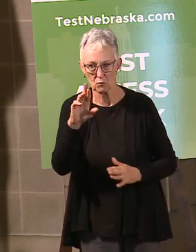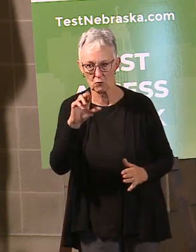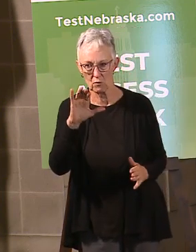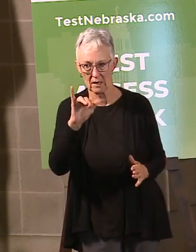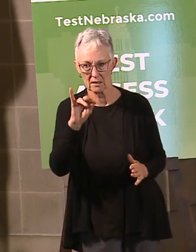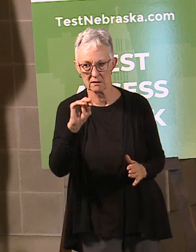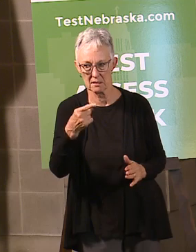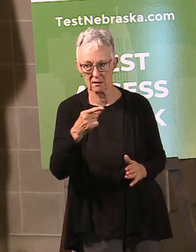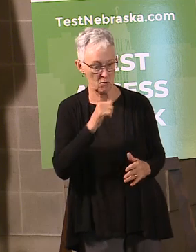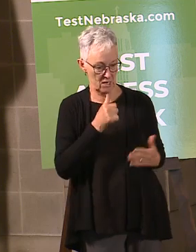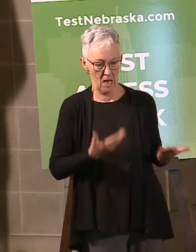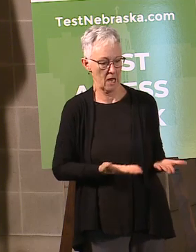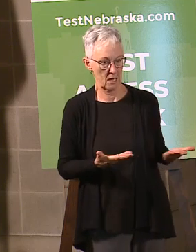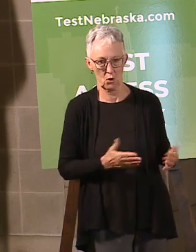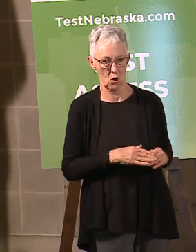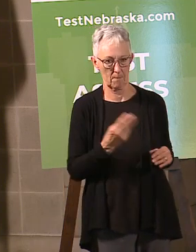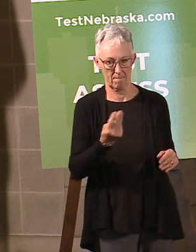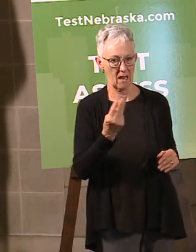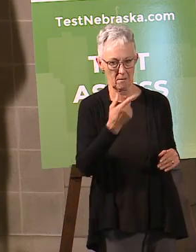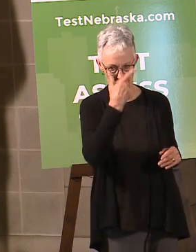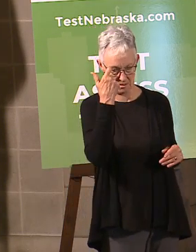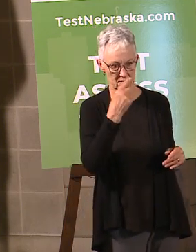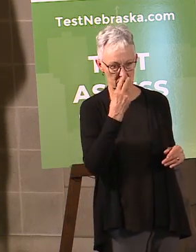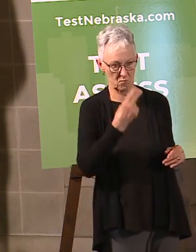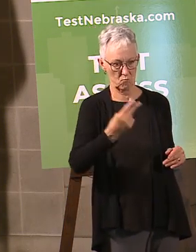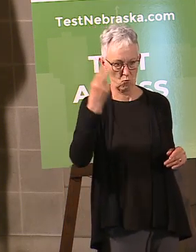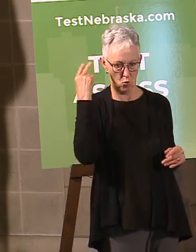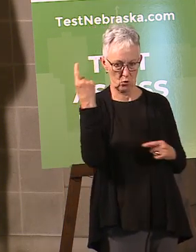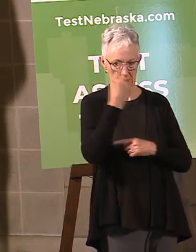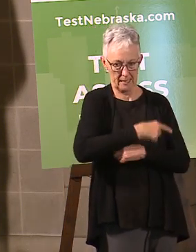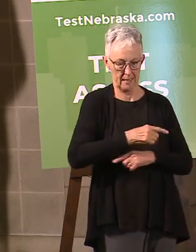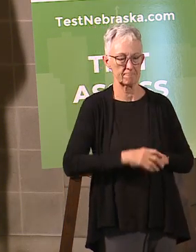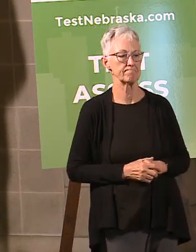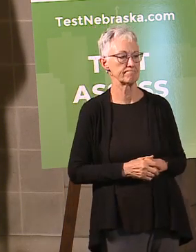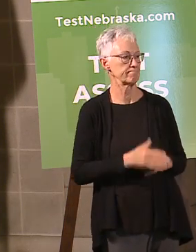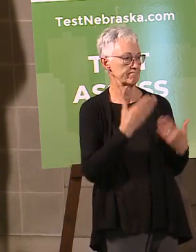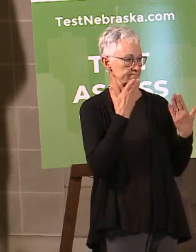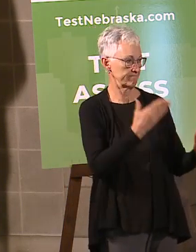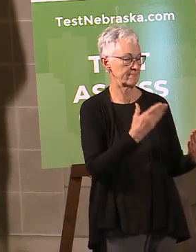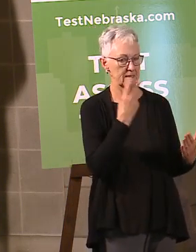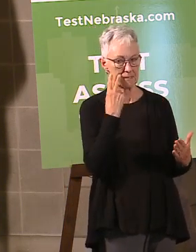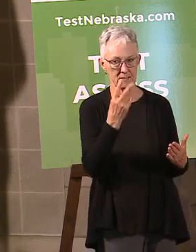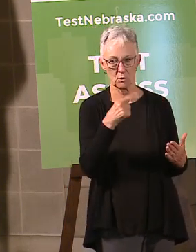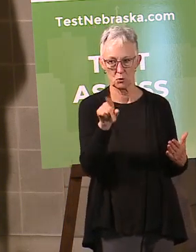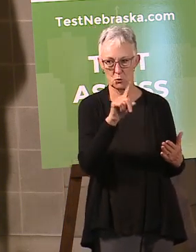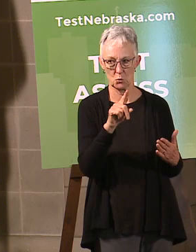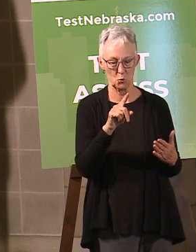2 p.m. Central Time for an English language briefing. Thank you all very much, and have a good evening.